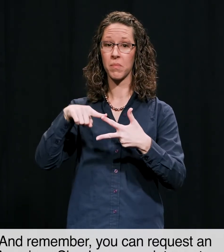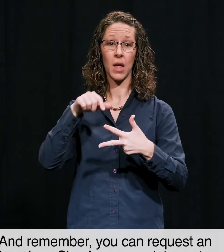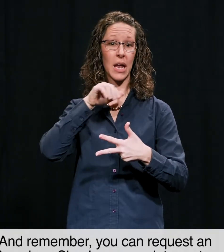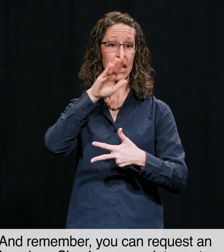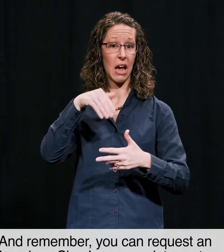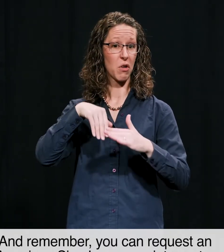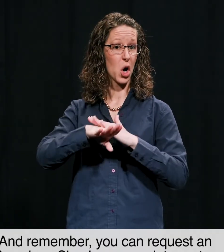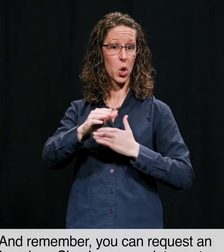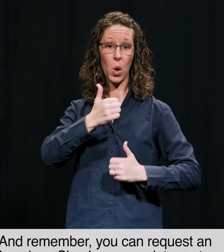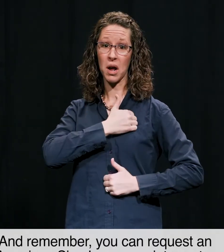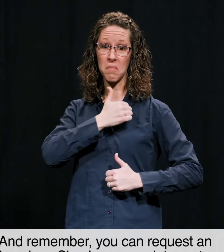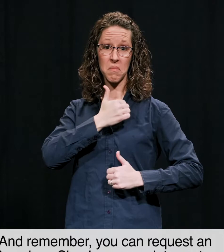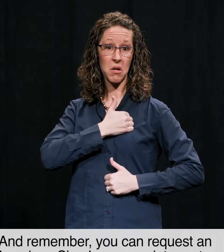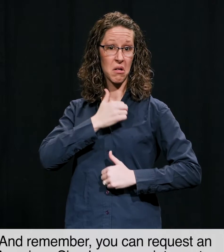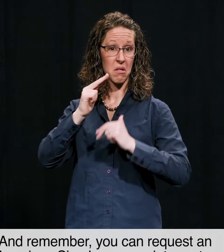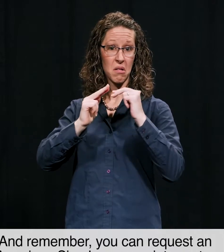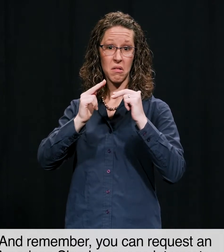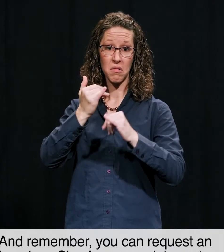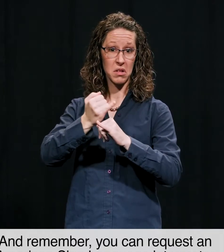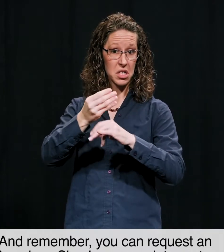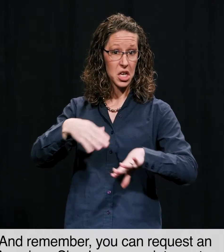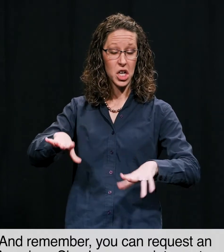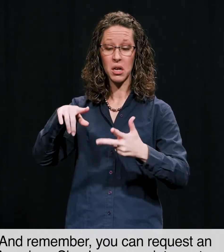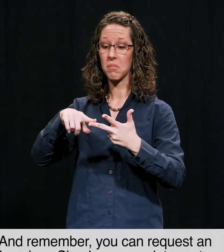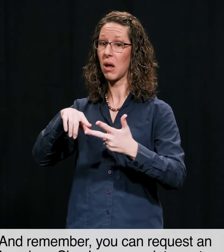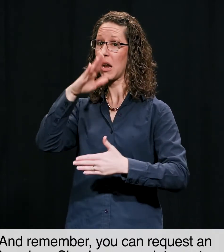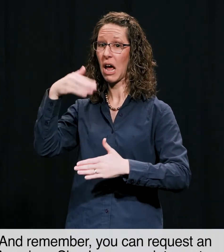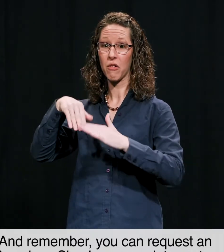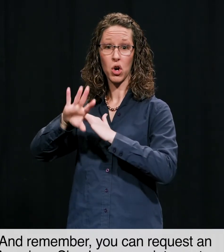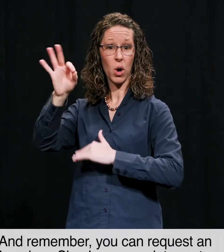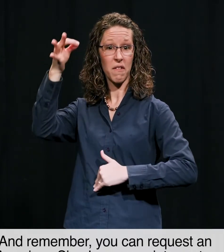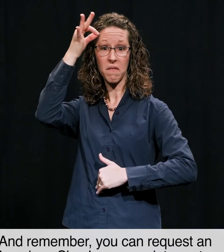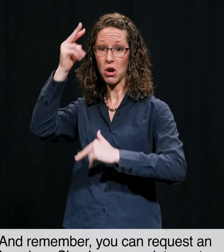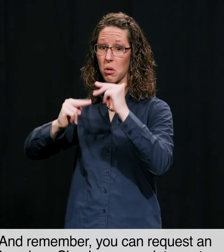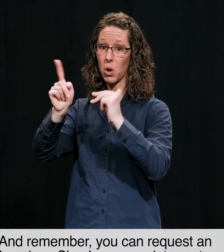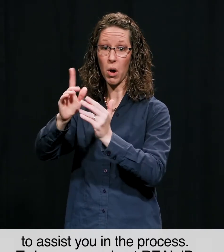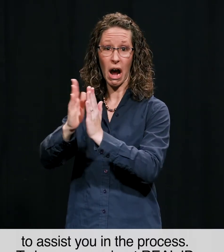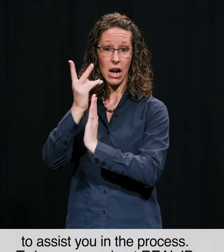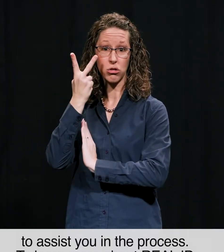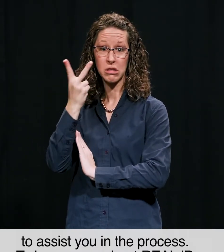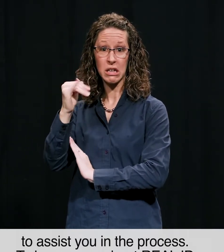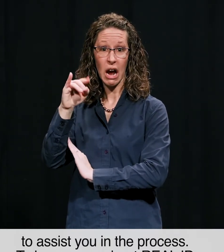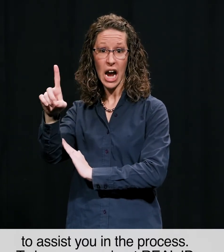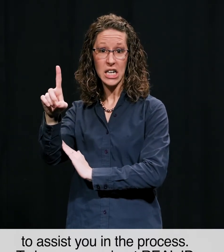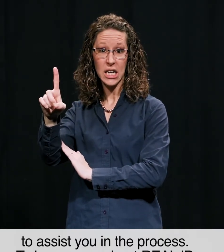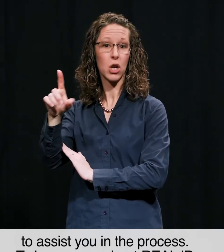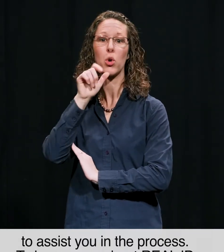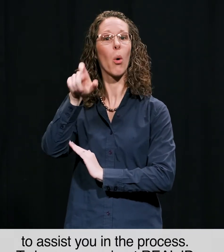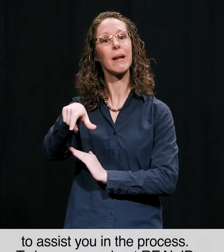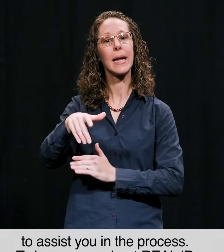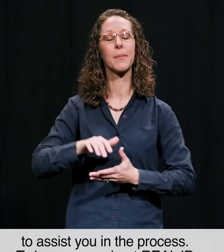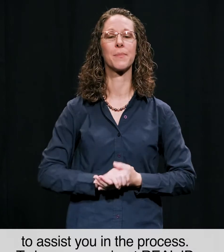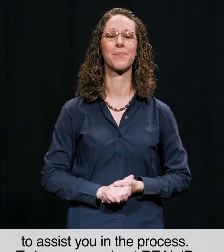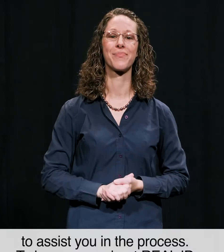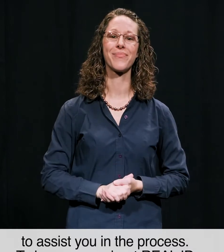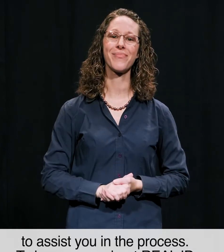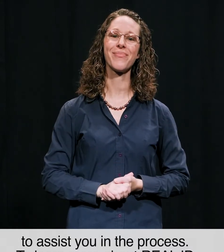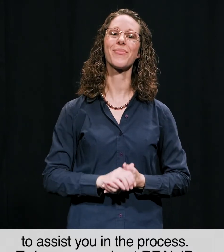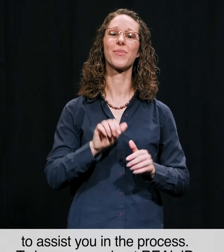And remember, you can request an American Sign Language interpreter to assist you in the process. To learn